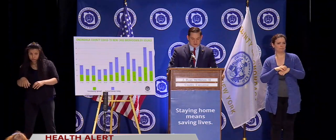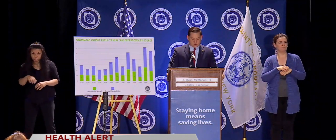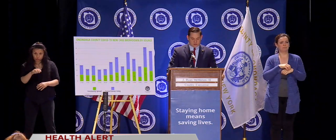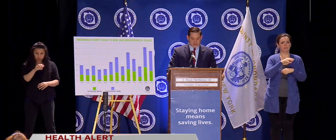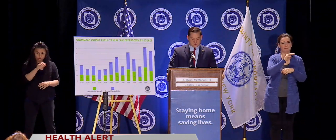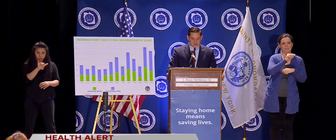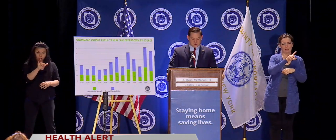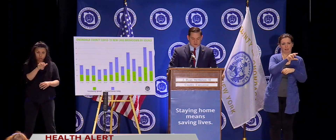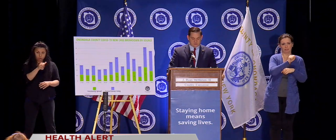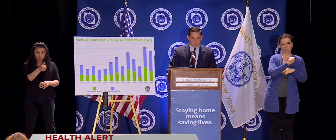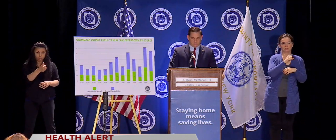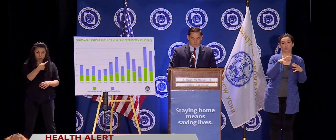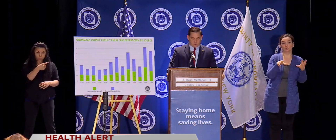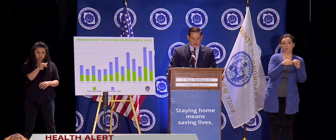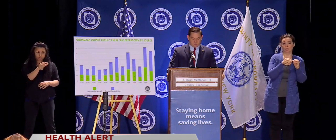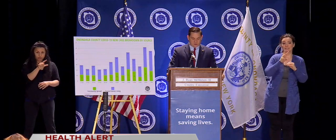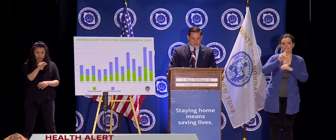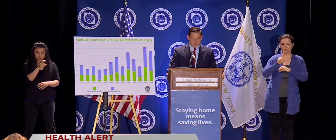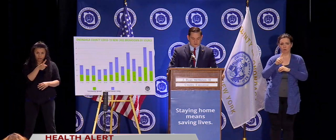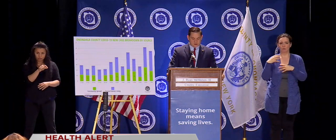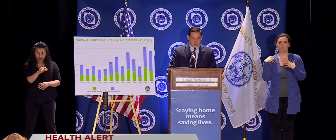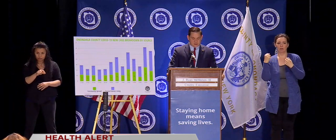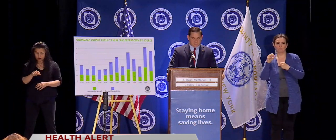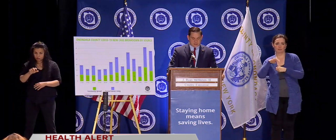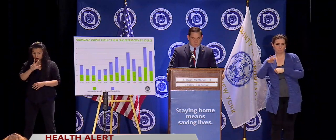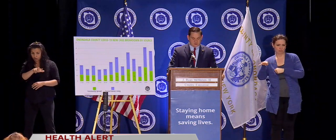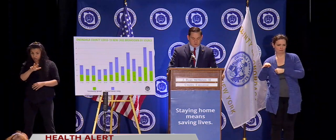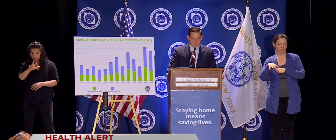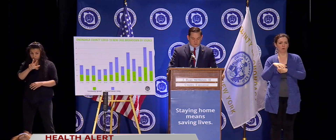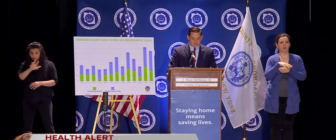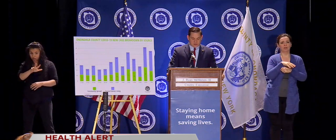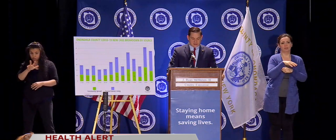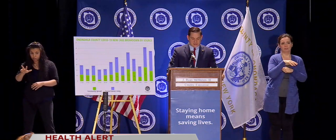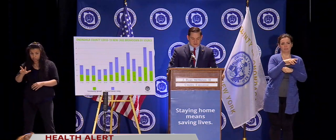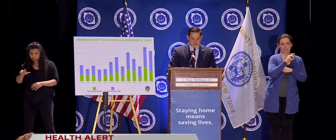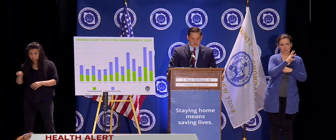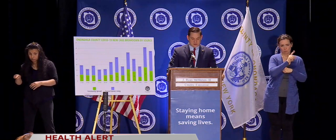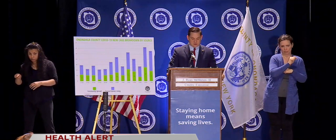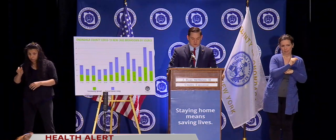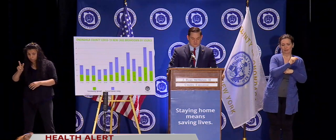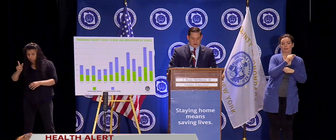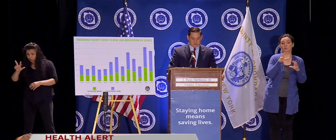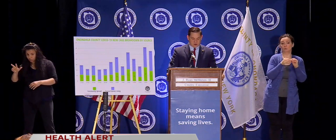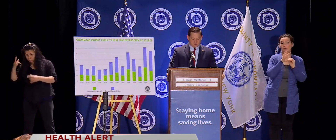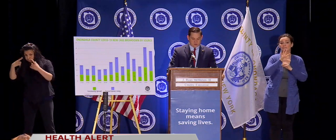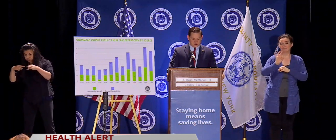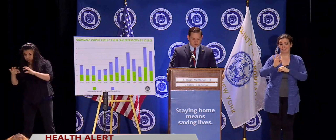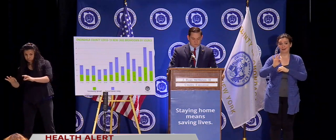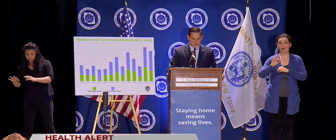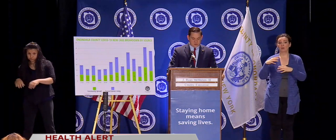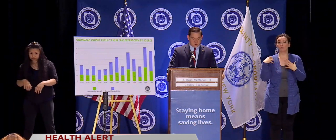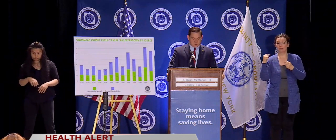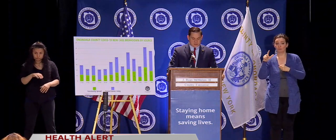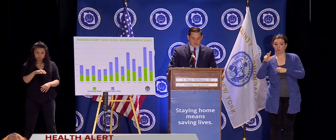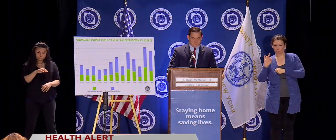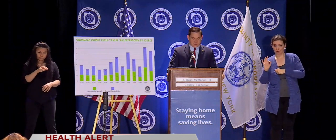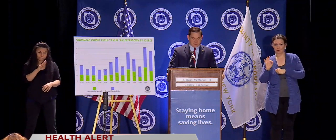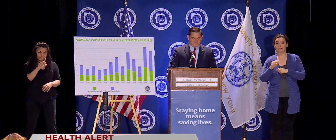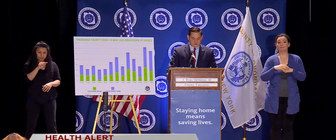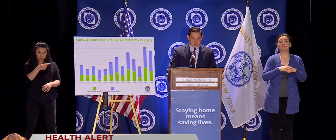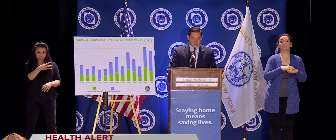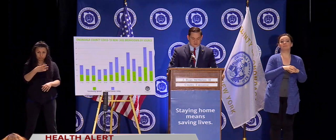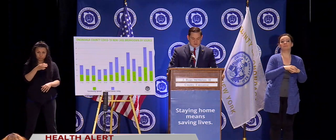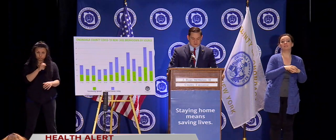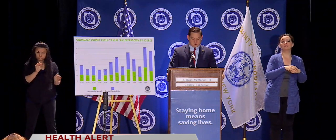Manlius, 61 cases, 44 recoveries. Town of DeWitt, 59 cases, 35 recoveries. Town of